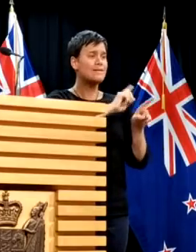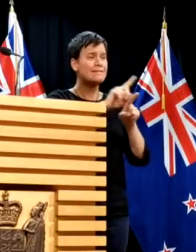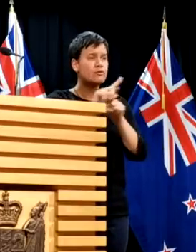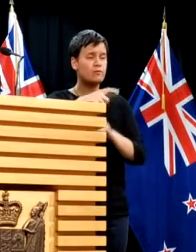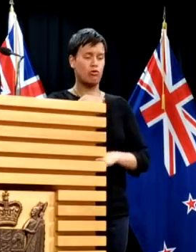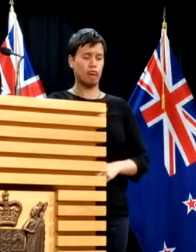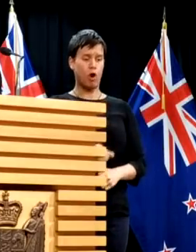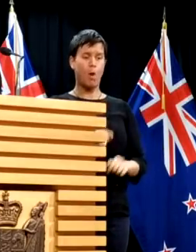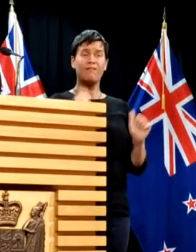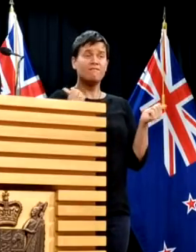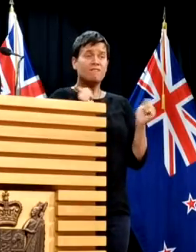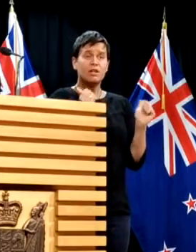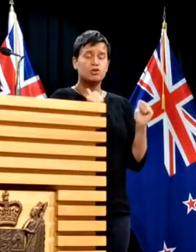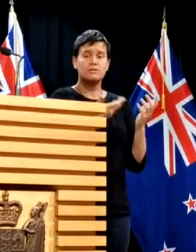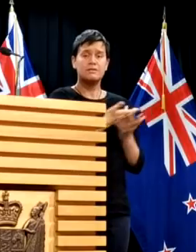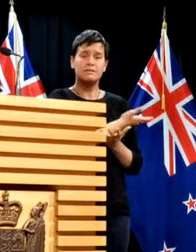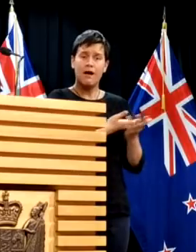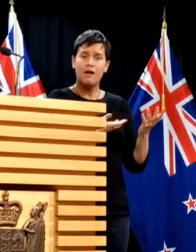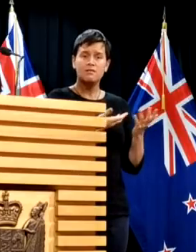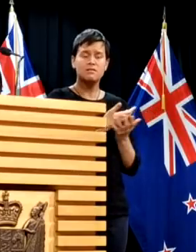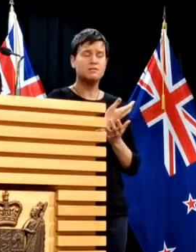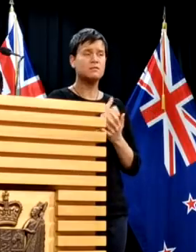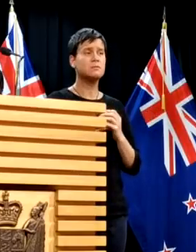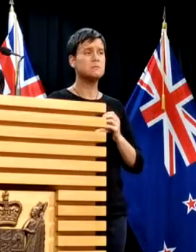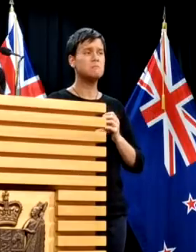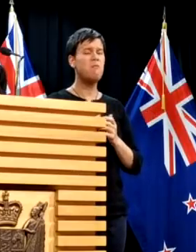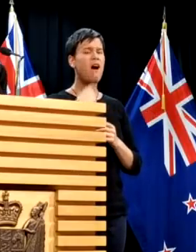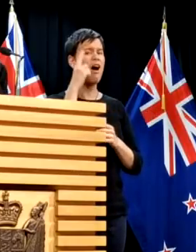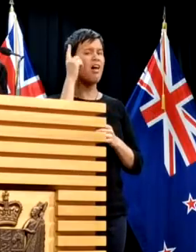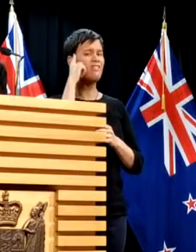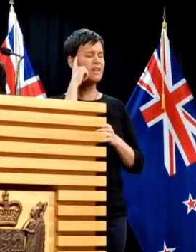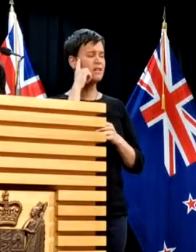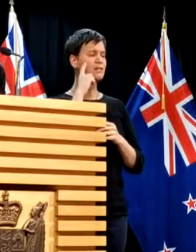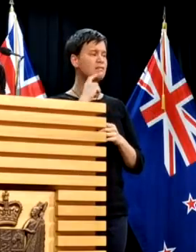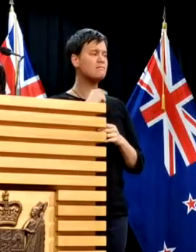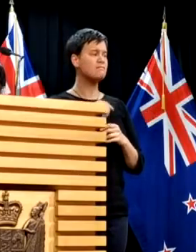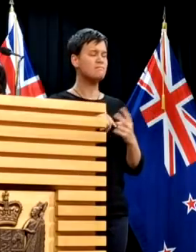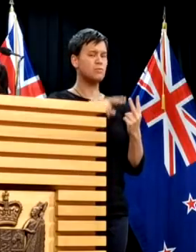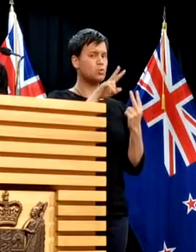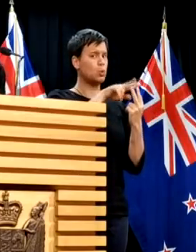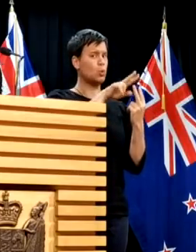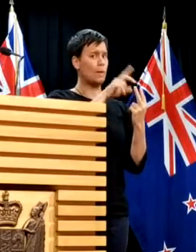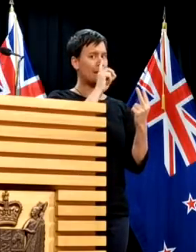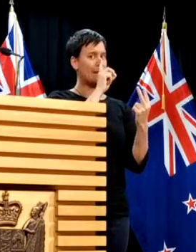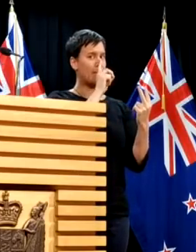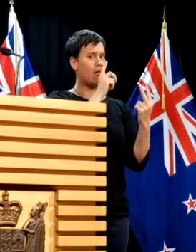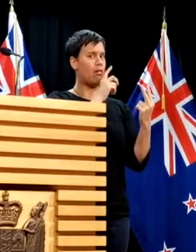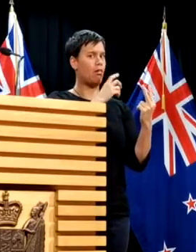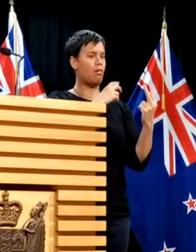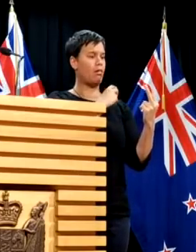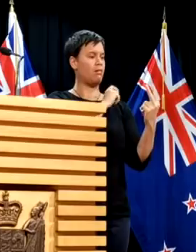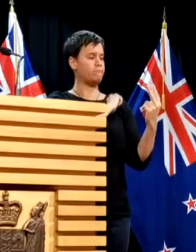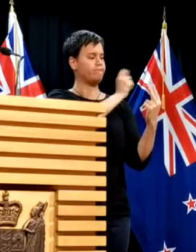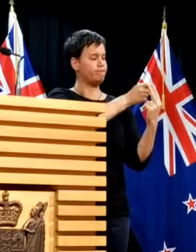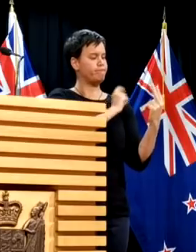But it's fair to say I think that there was a natural home here for these portfolios that there seemed to be good consensus